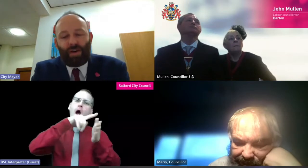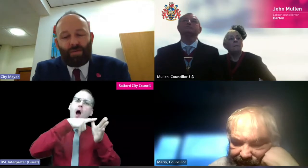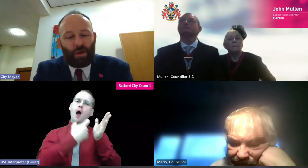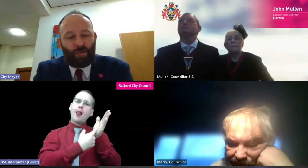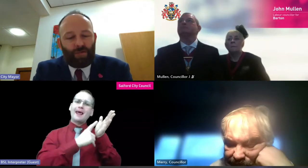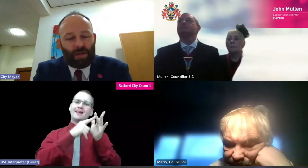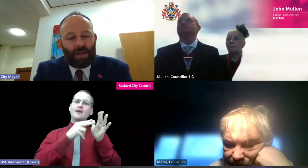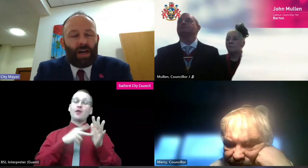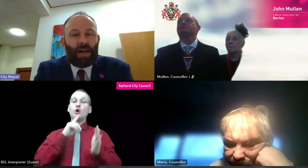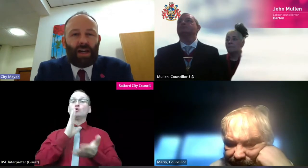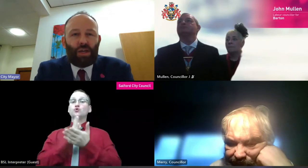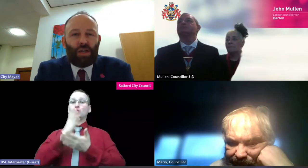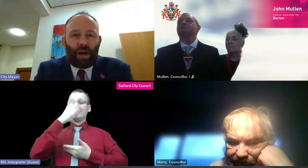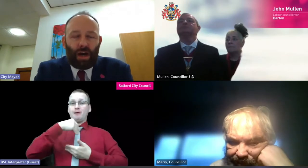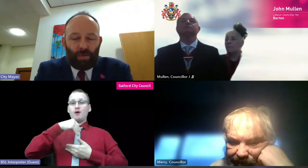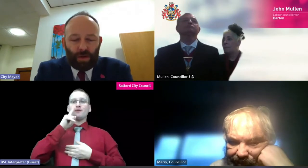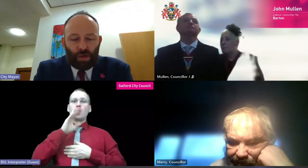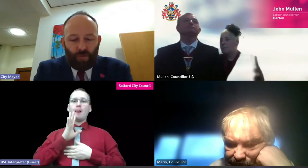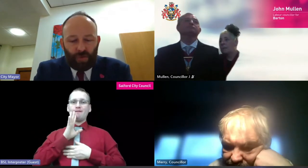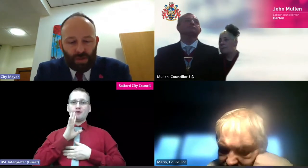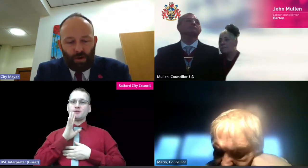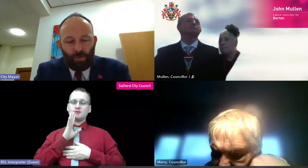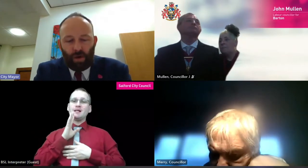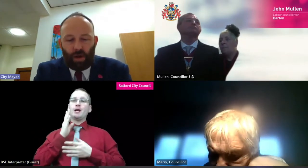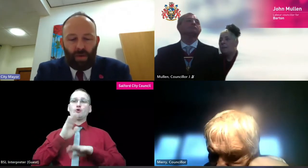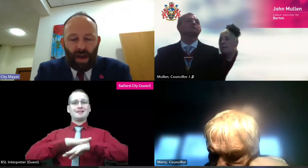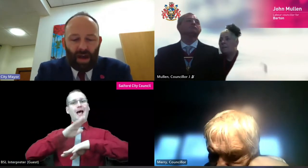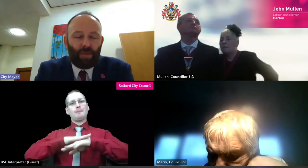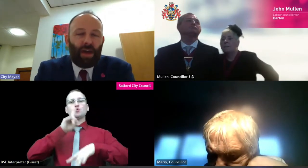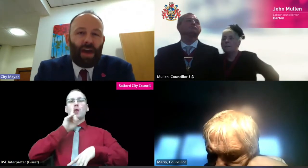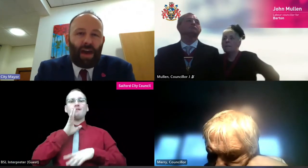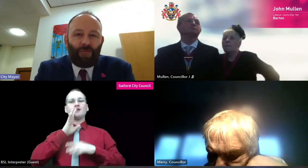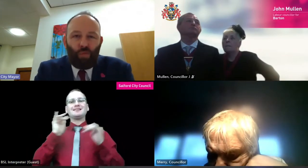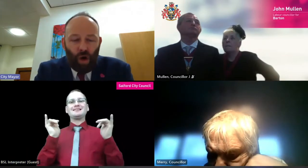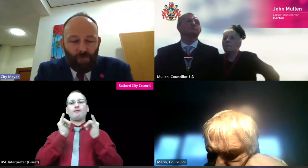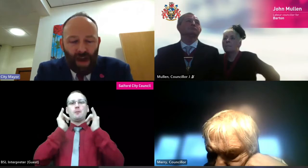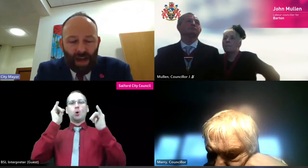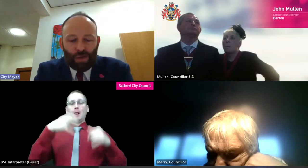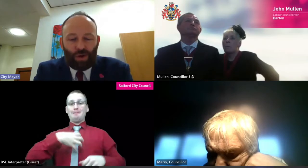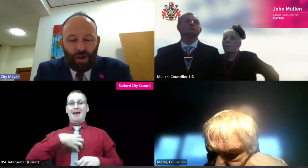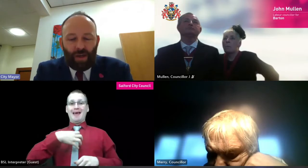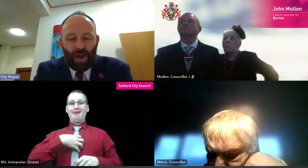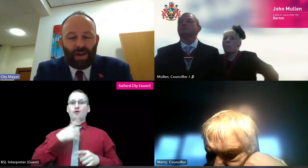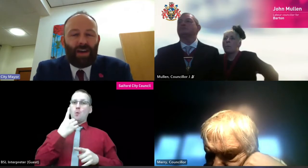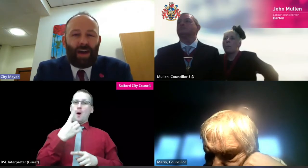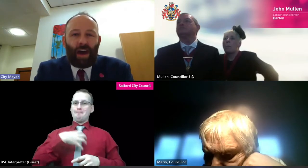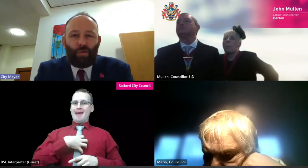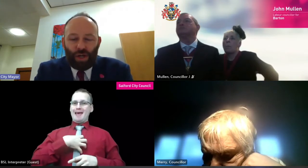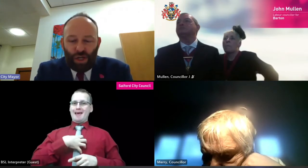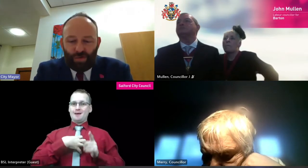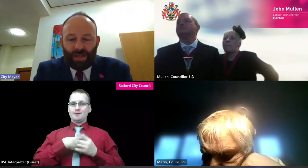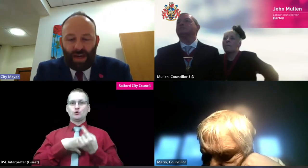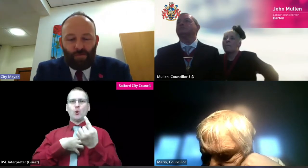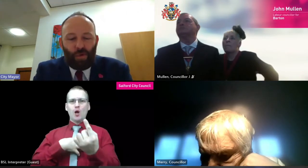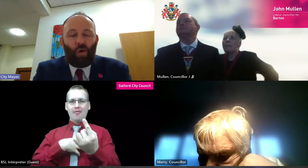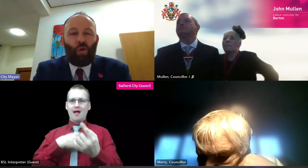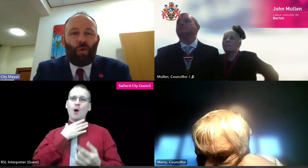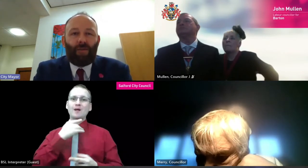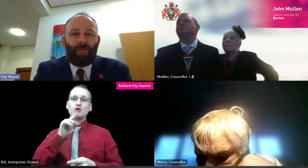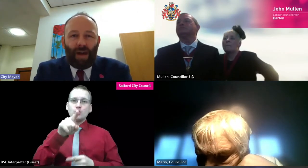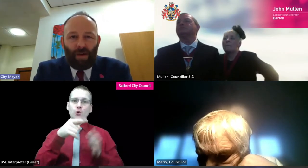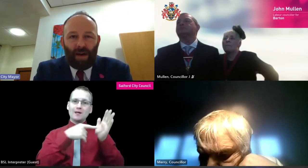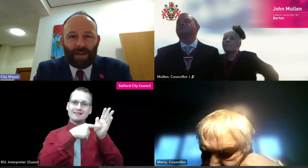true spirit of Salford in your time as Salford's ceremonial mayor. And from one mayor to another, I wish you and